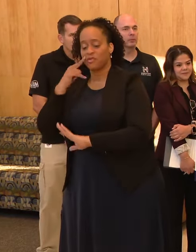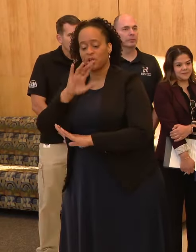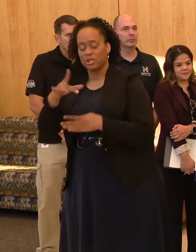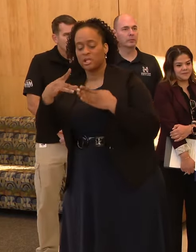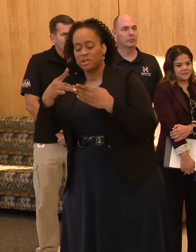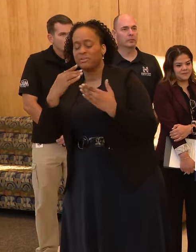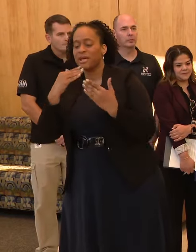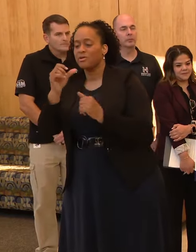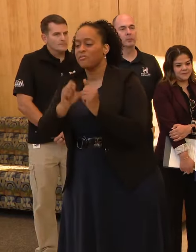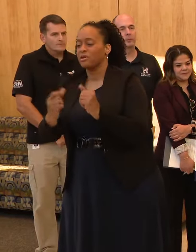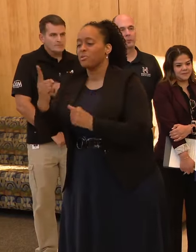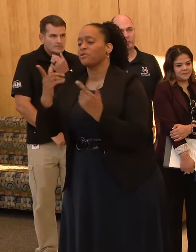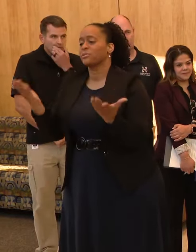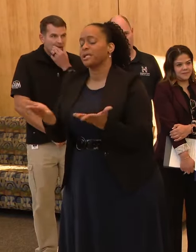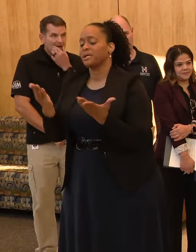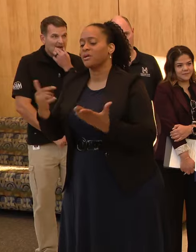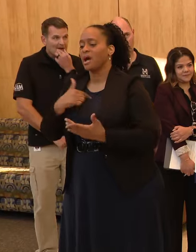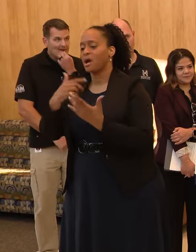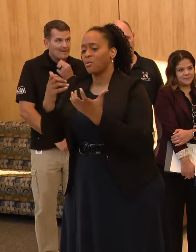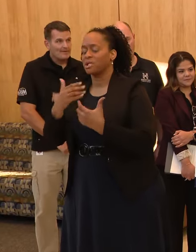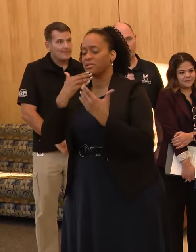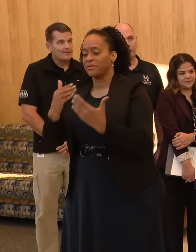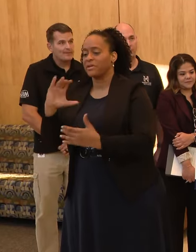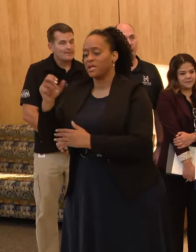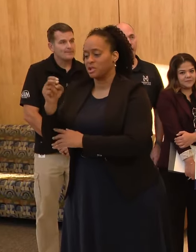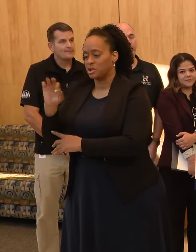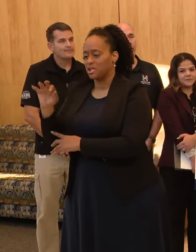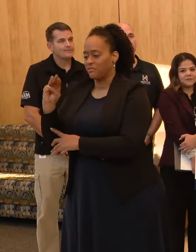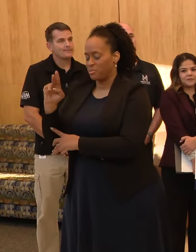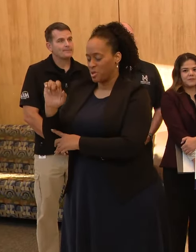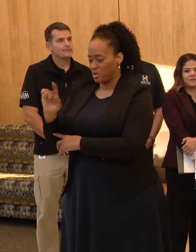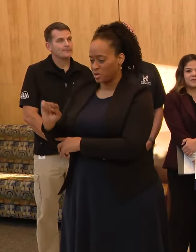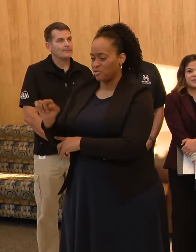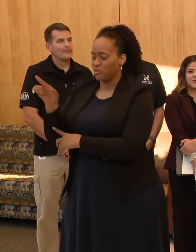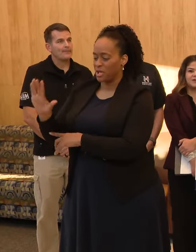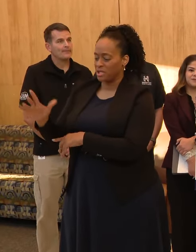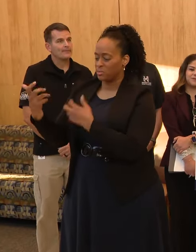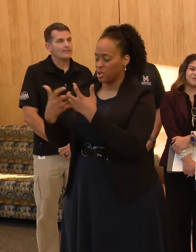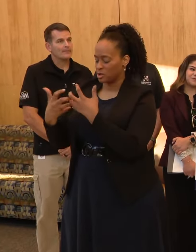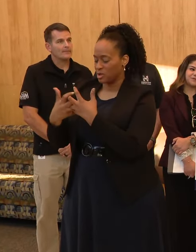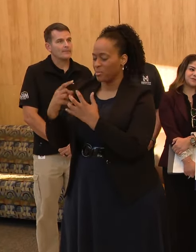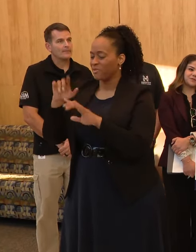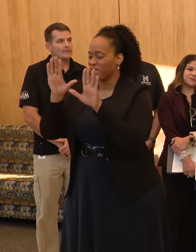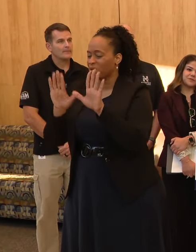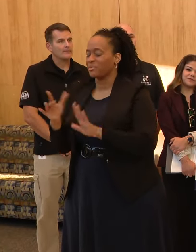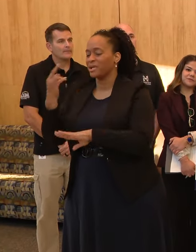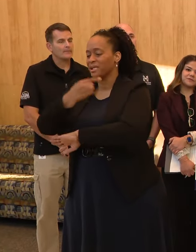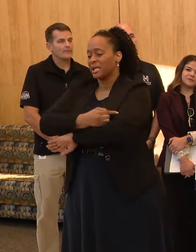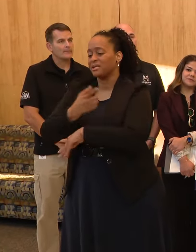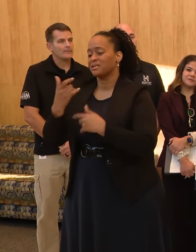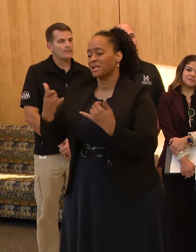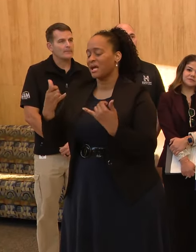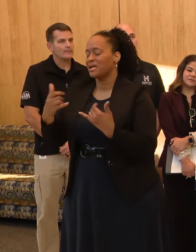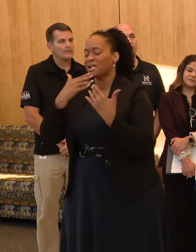leadership. Thank you, everyone, for being here. I want to thank Chief Munoz for his first partnership. We've had a great day today. Thank you, Houston, first